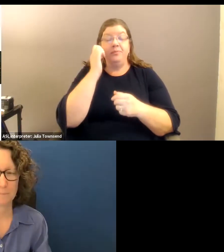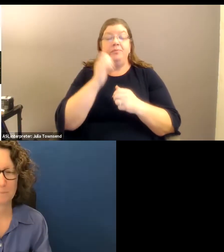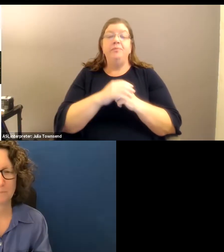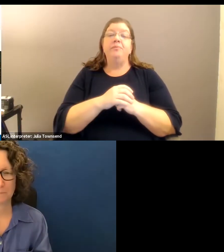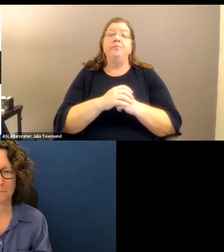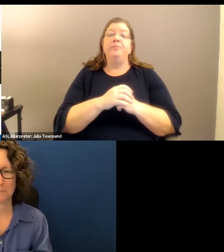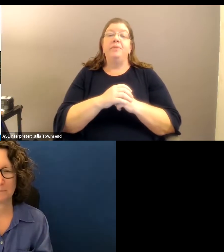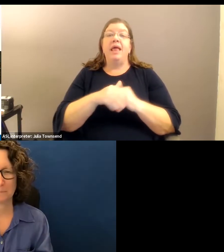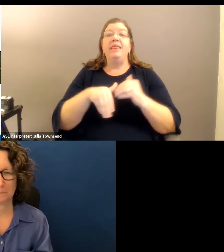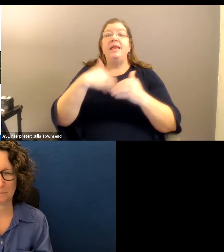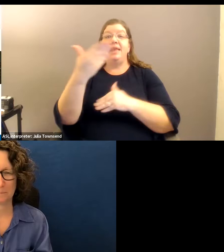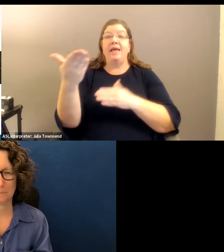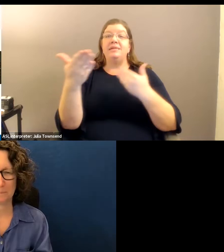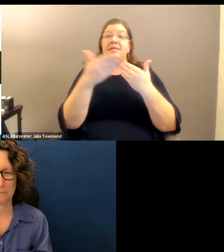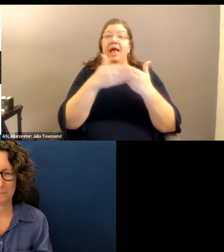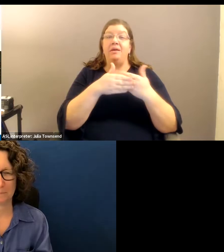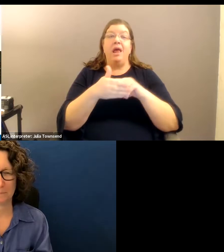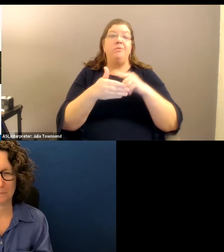Next slide.